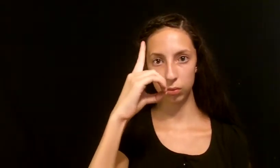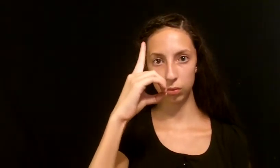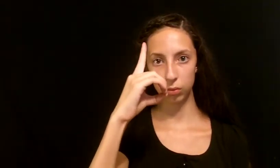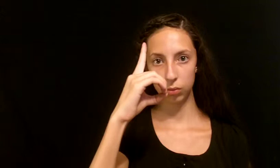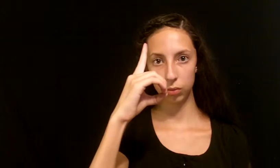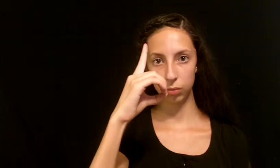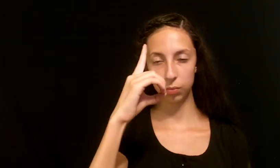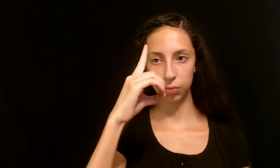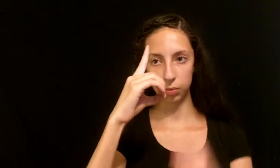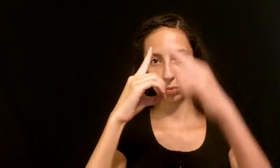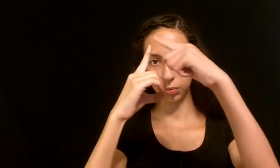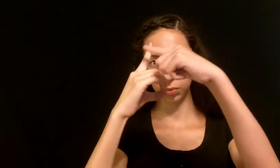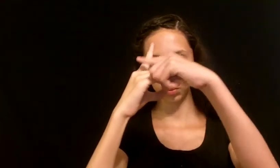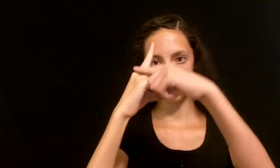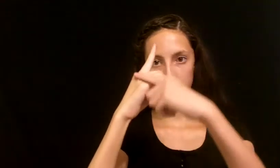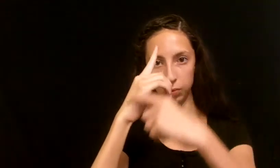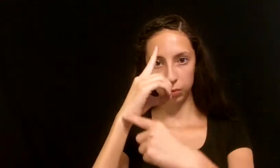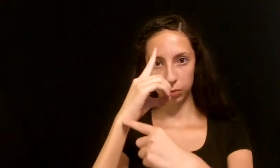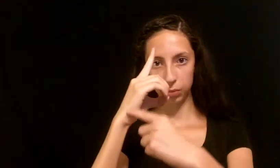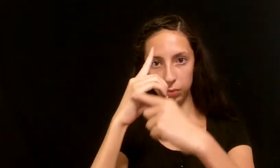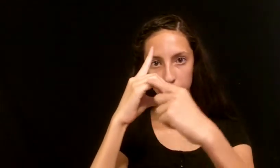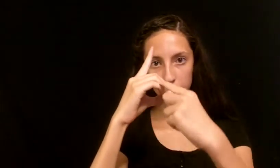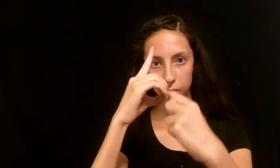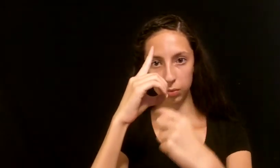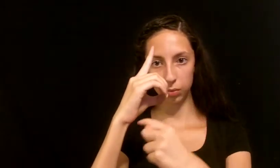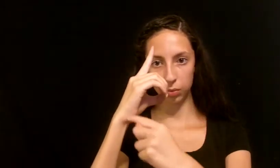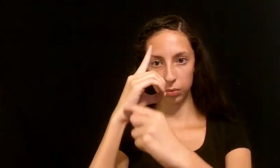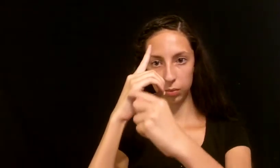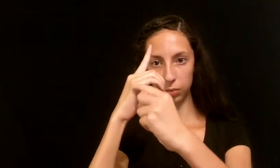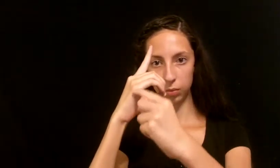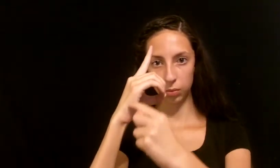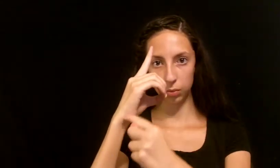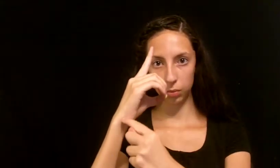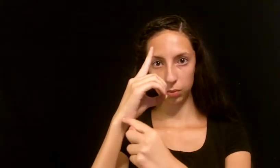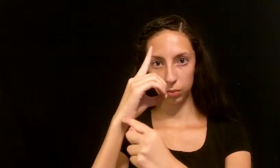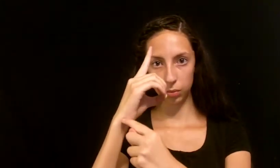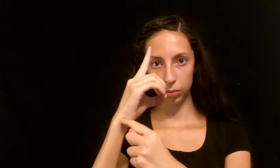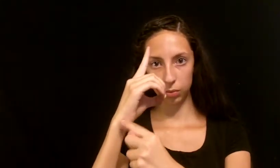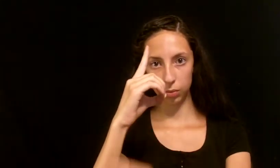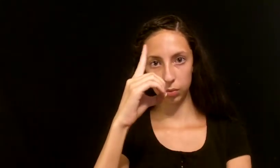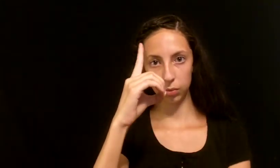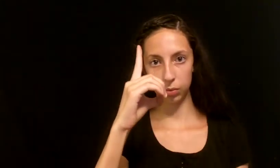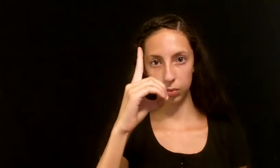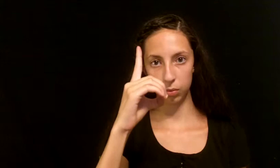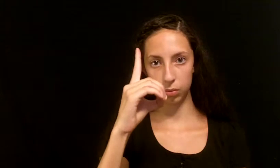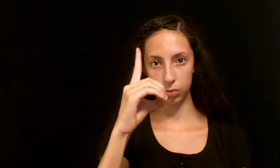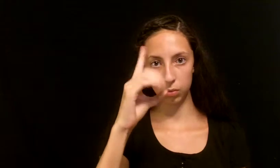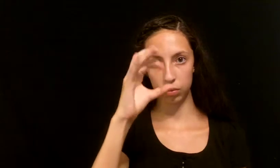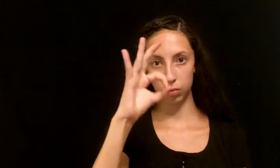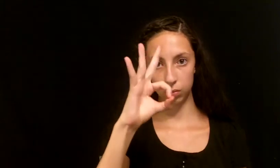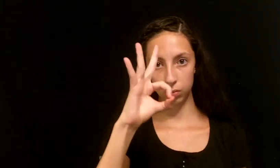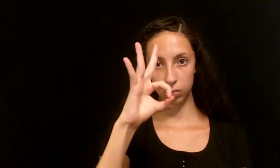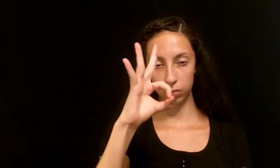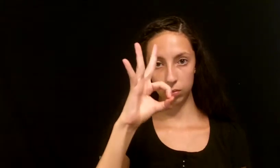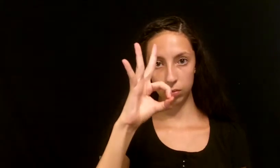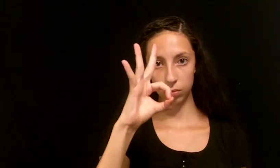look at your D, you can see there's a D. For some reason, people get D and F